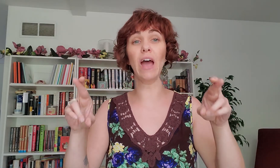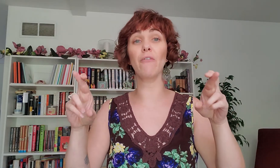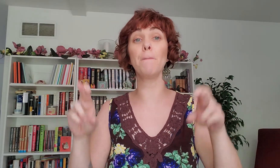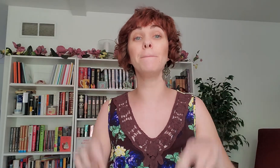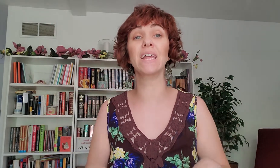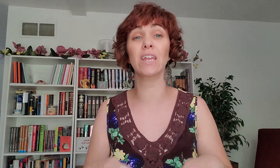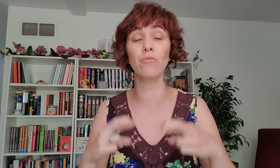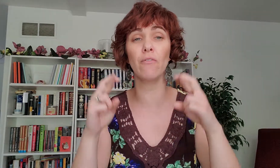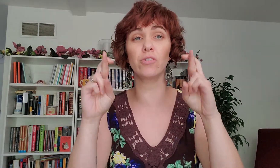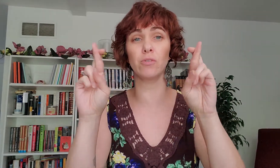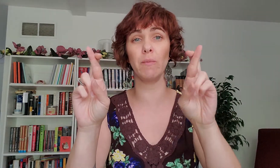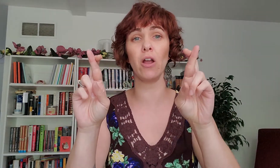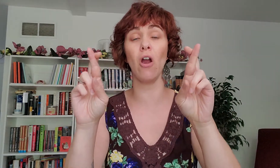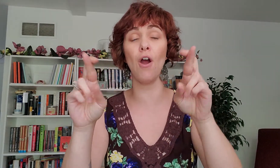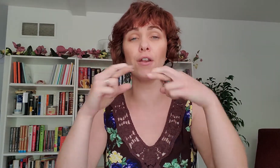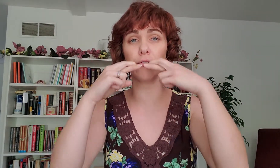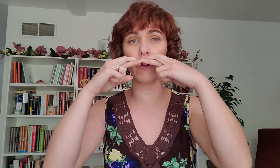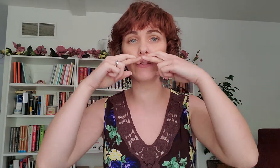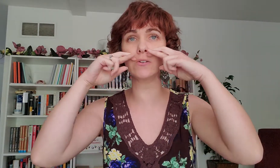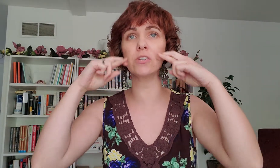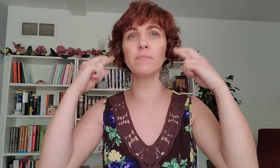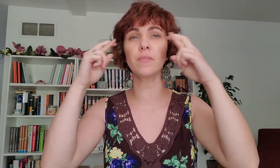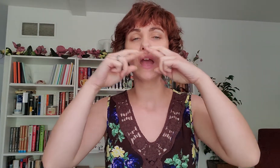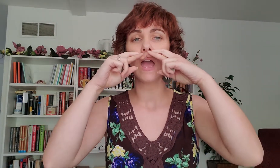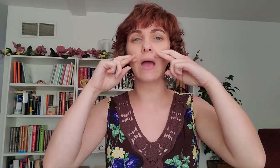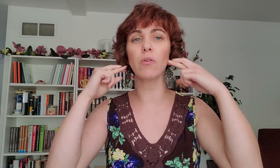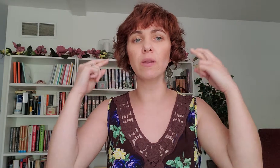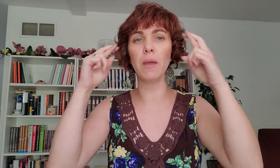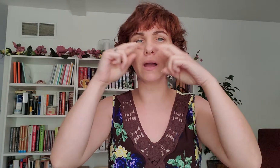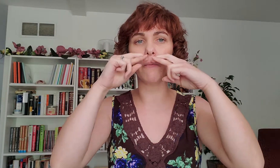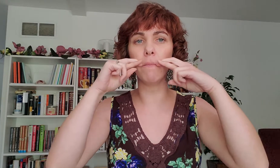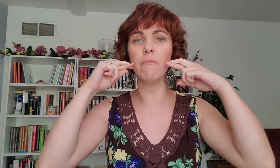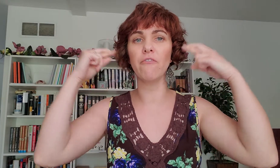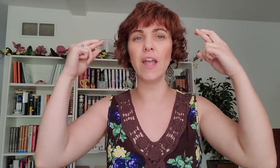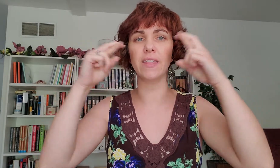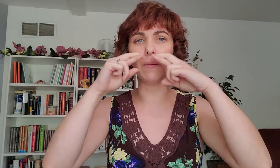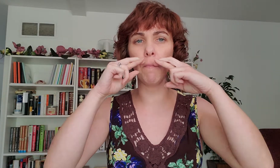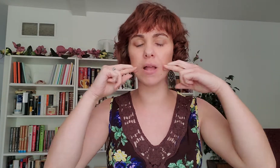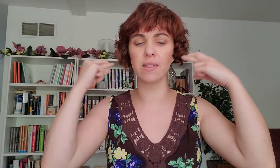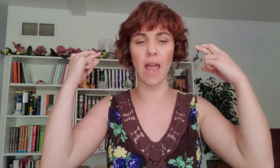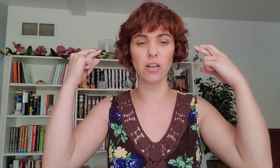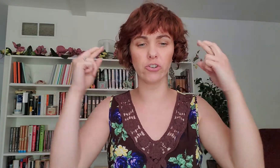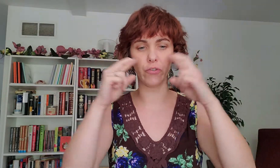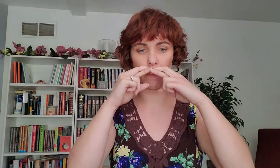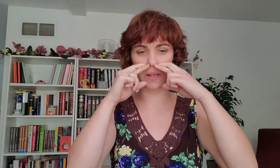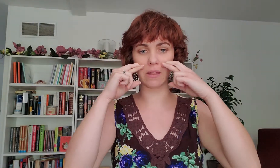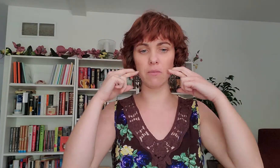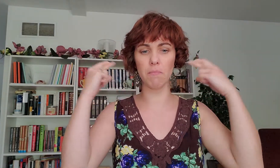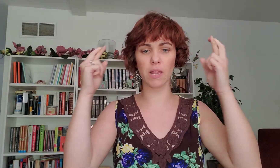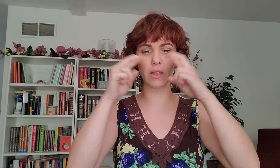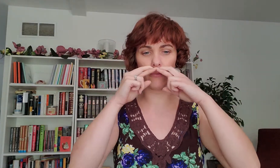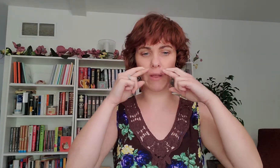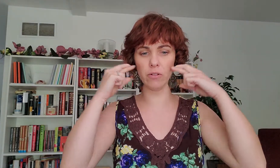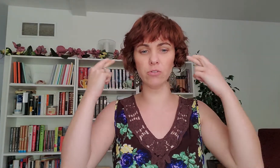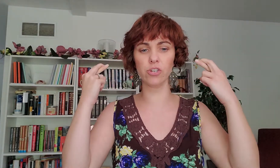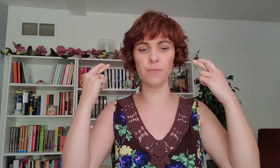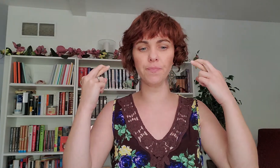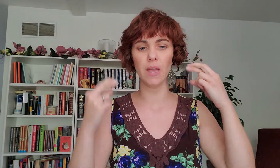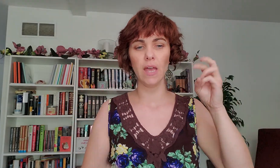a Mexican Revolution. We make our R's for revolution. And we're going to make a fancy mustache for Mexican Revolution. We